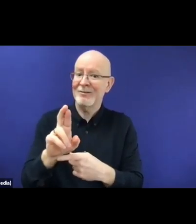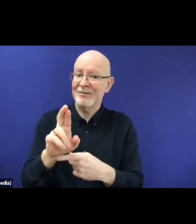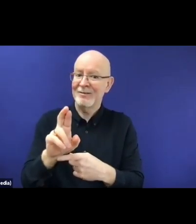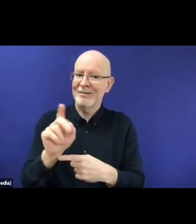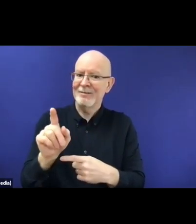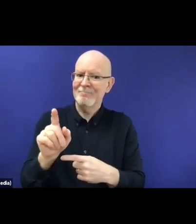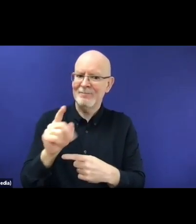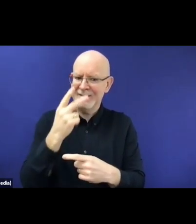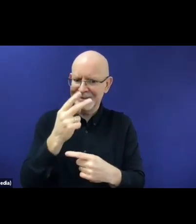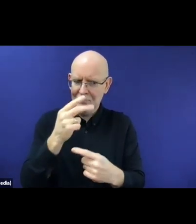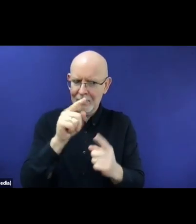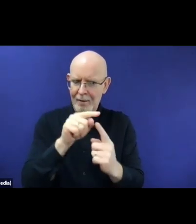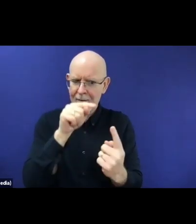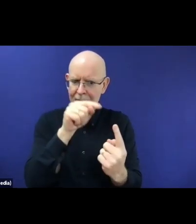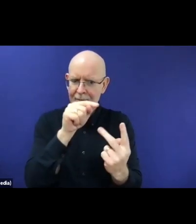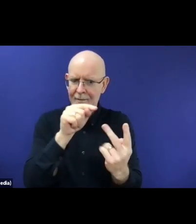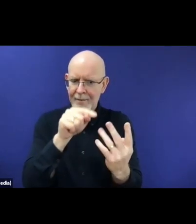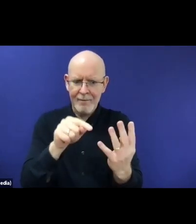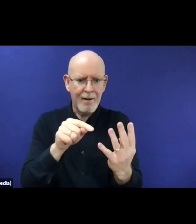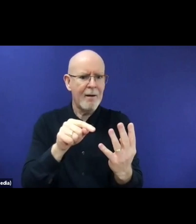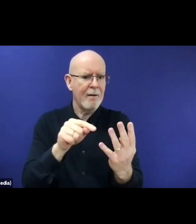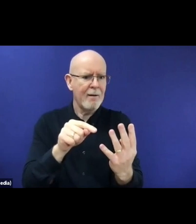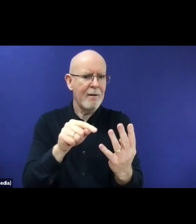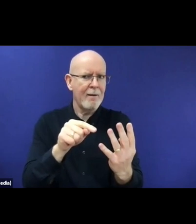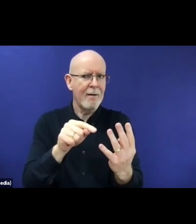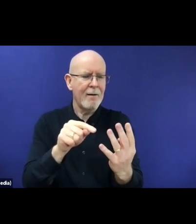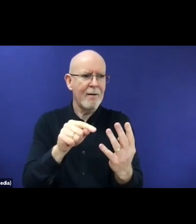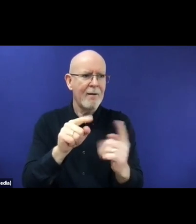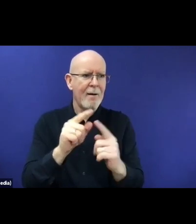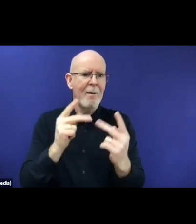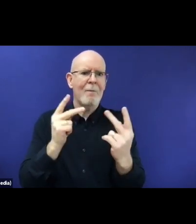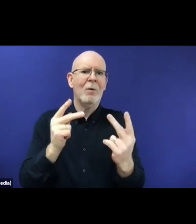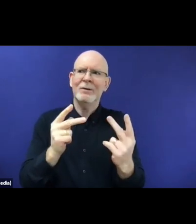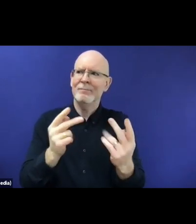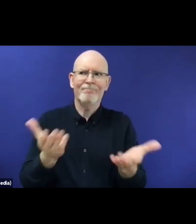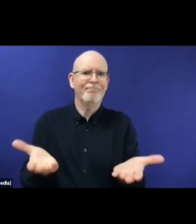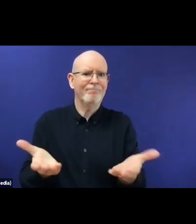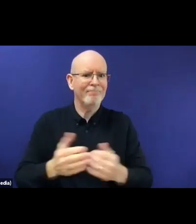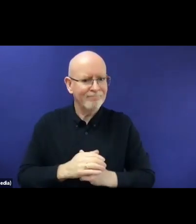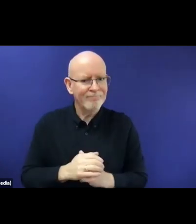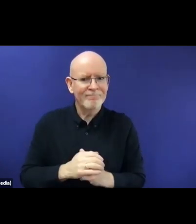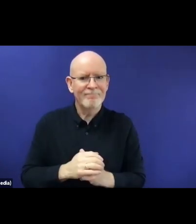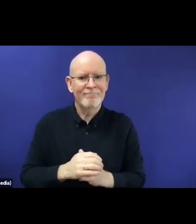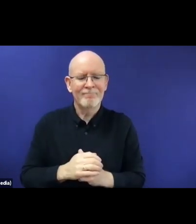Well, the fundamentals of protection really haven't changed, nor has unfortunately